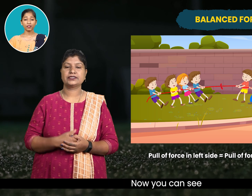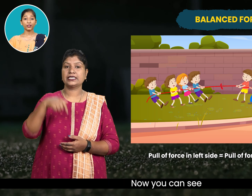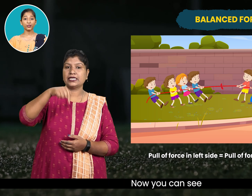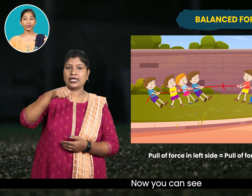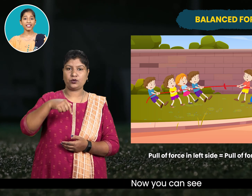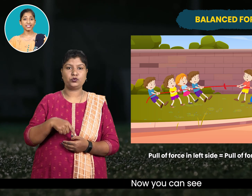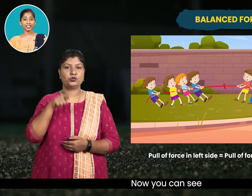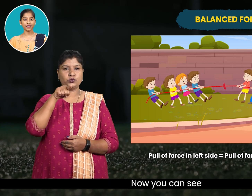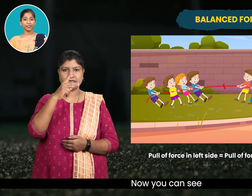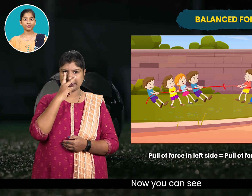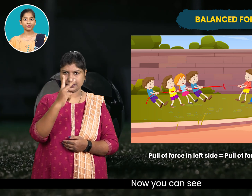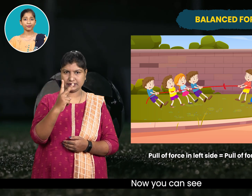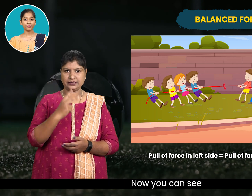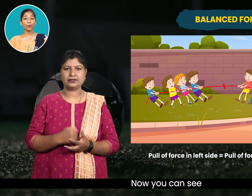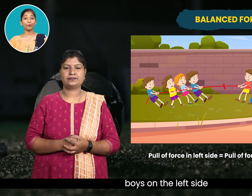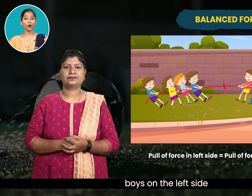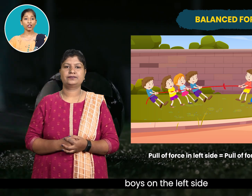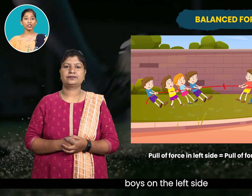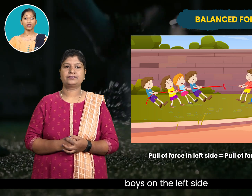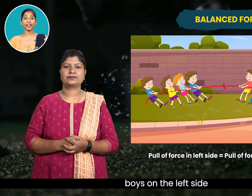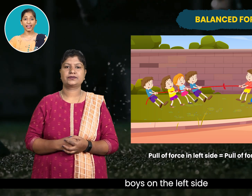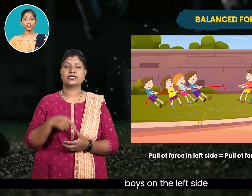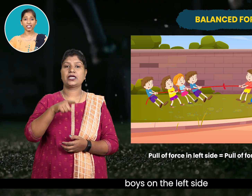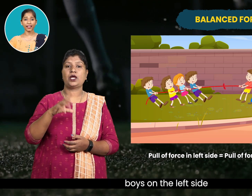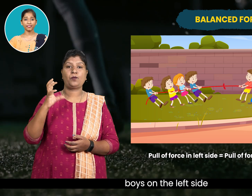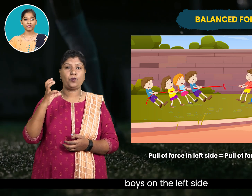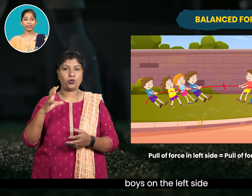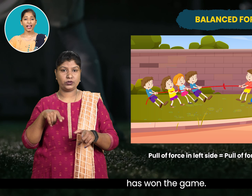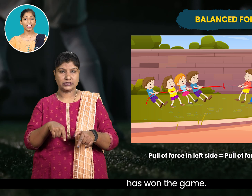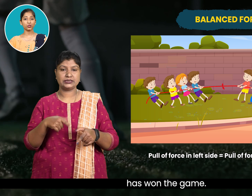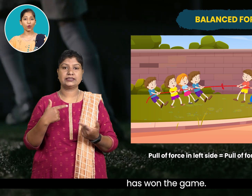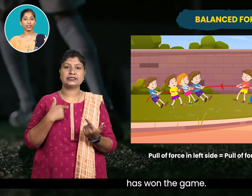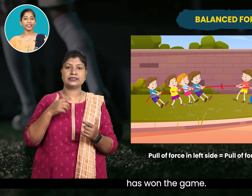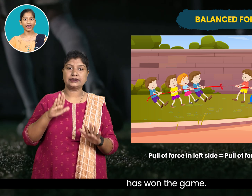Now you can see boys on the left side